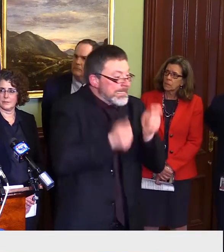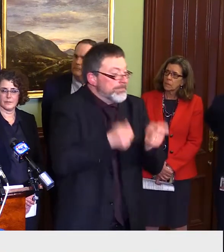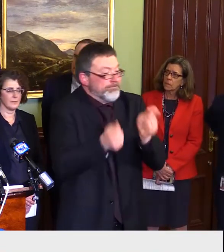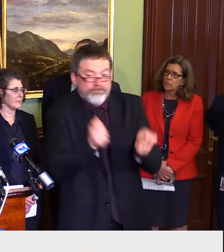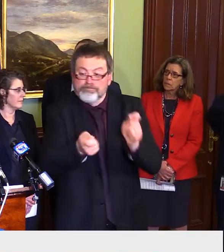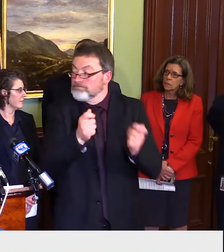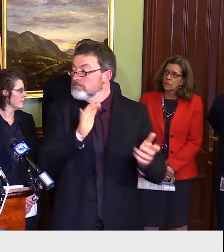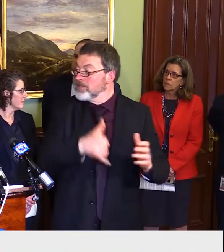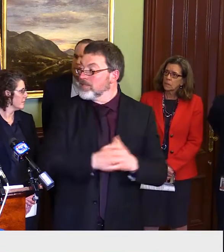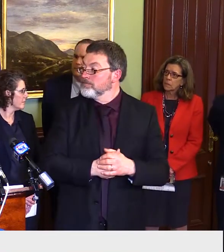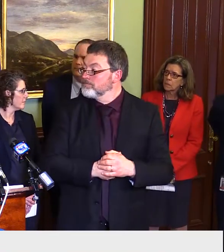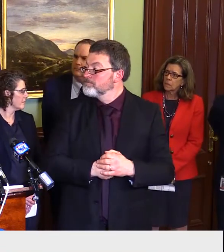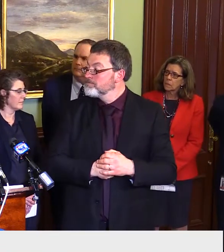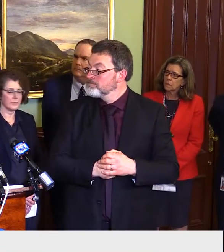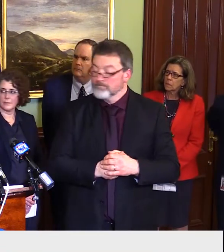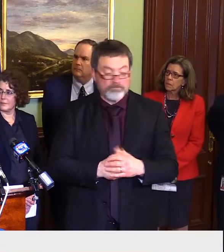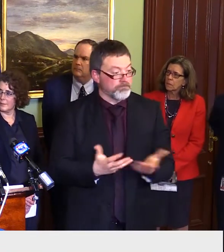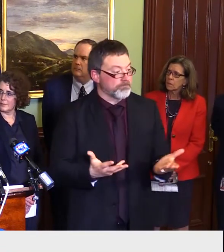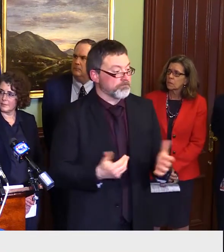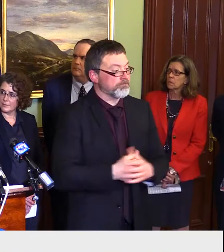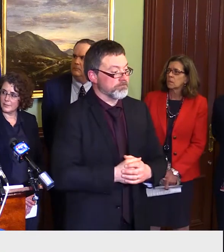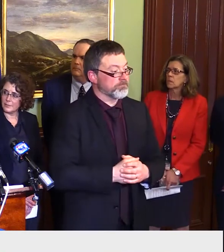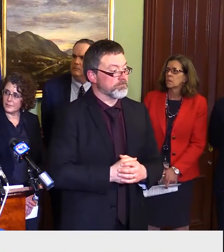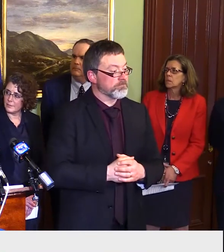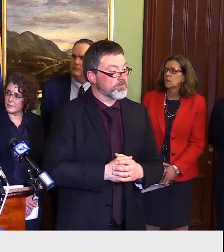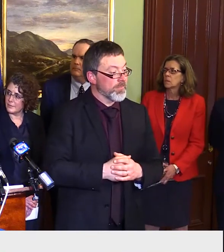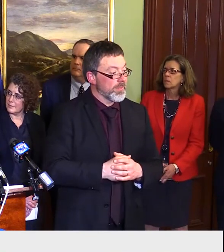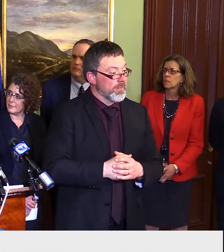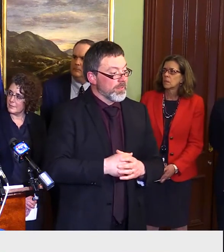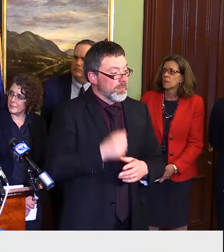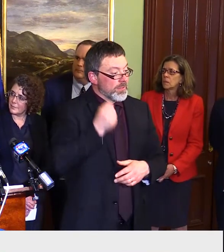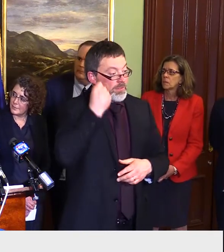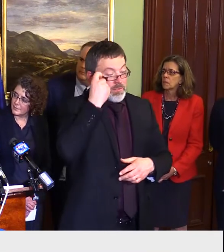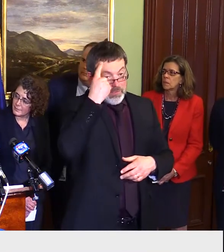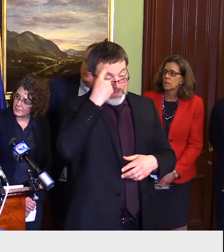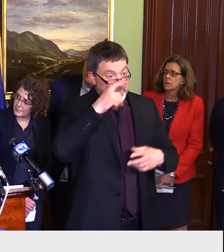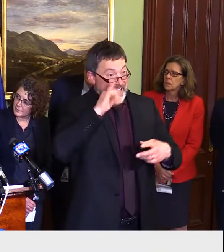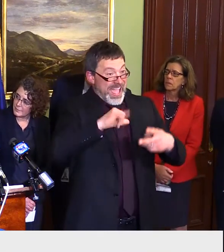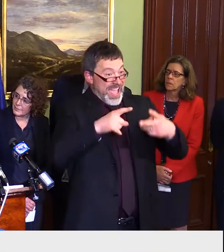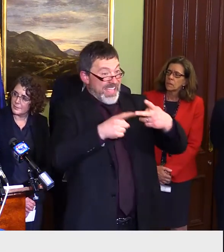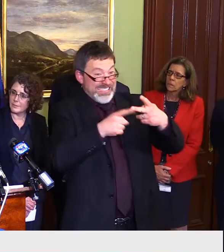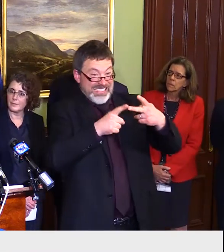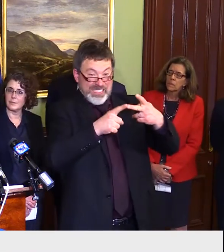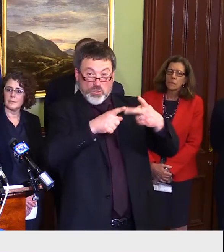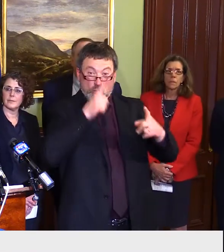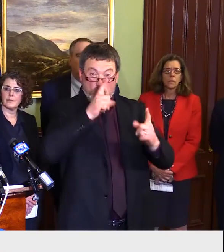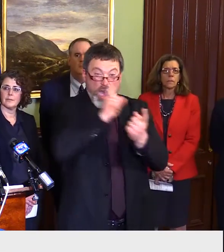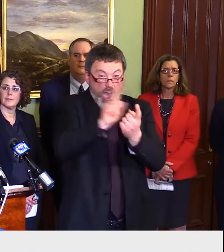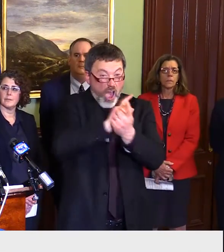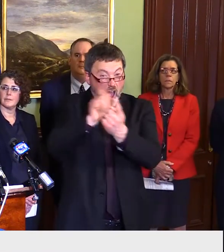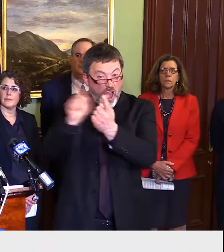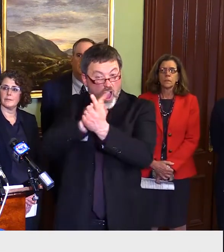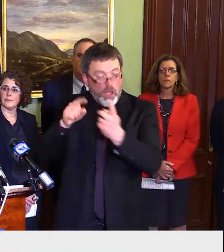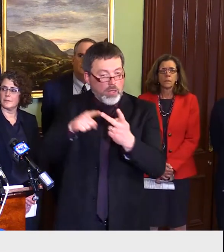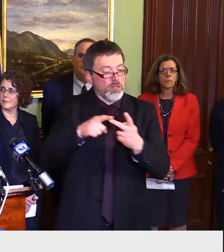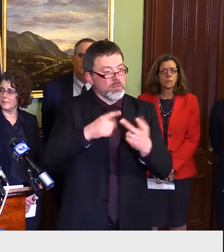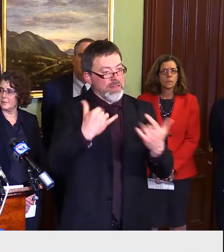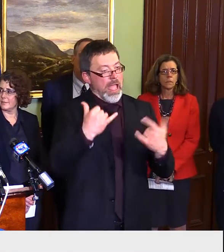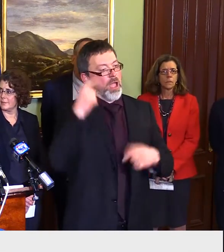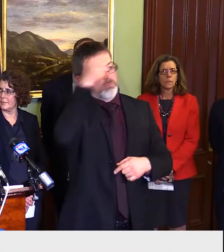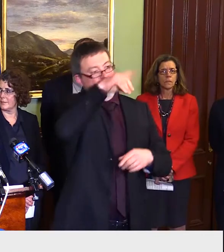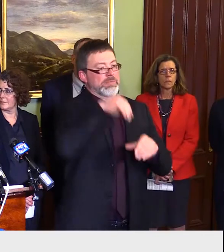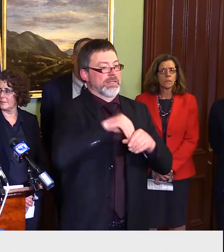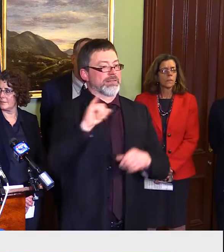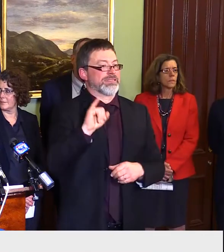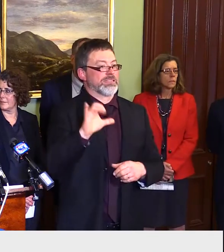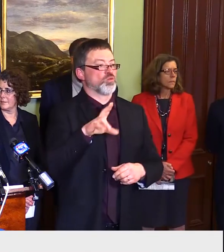That would be a hospital, no. Say, no change. Dr. Brumstead said there has been no